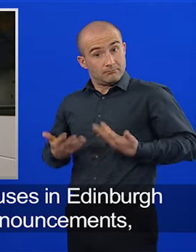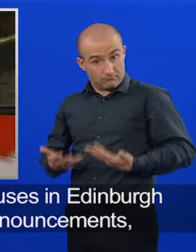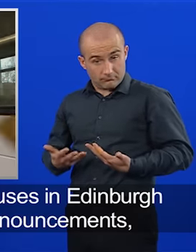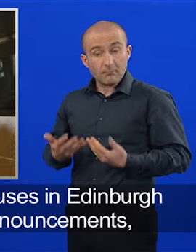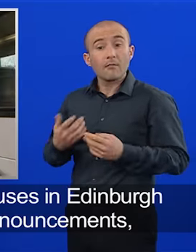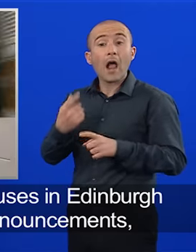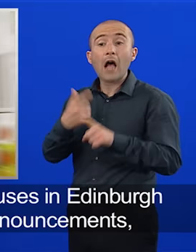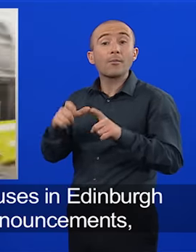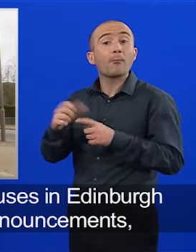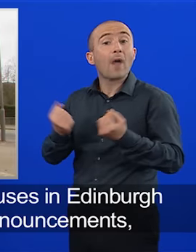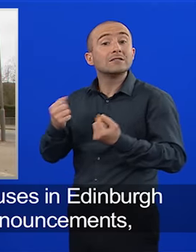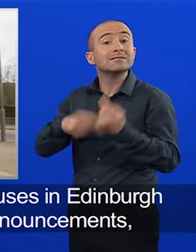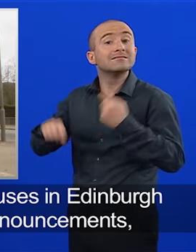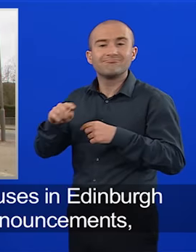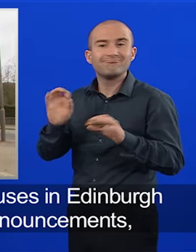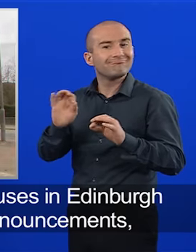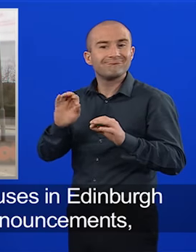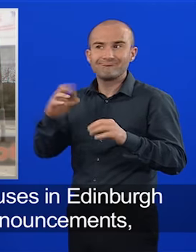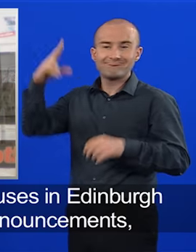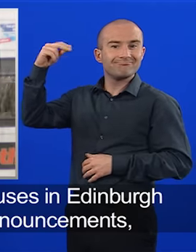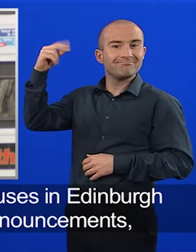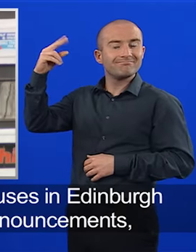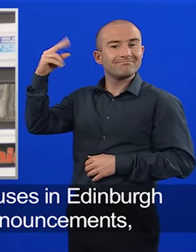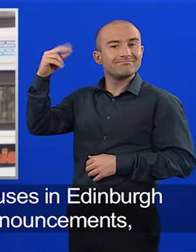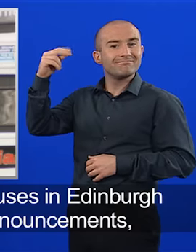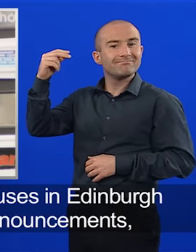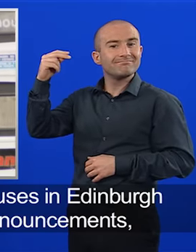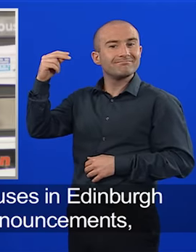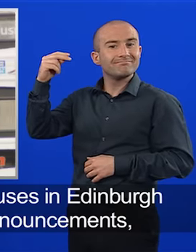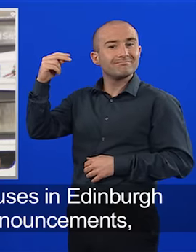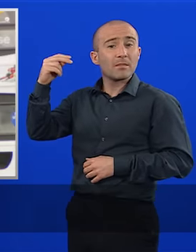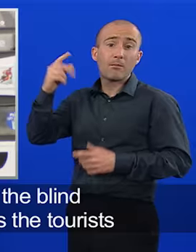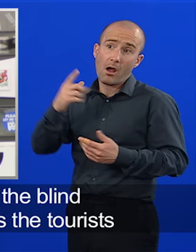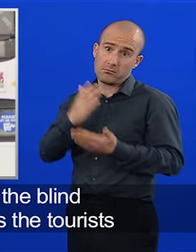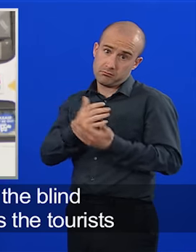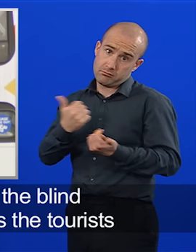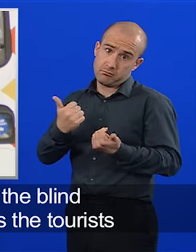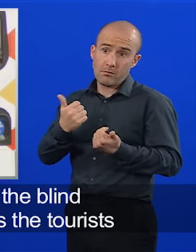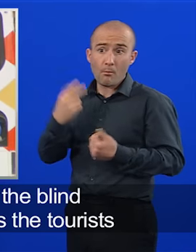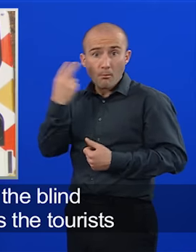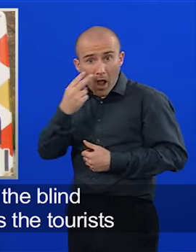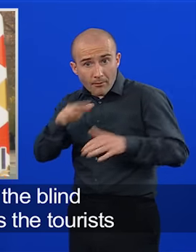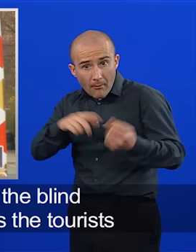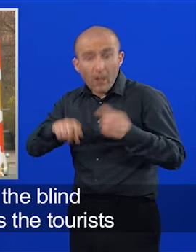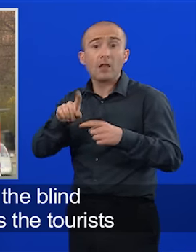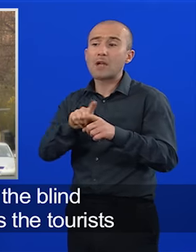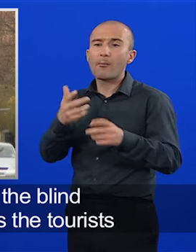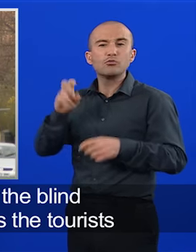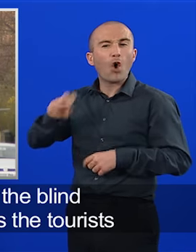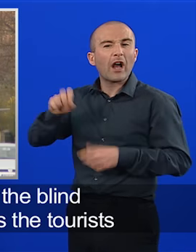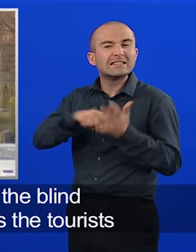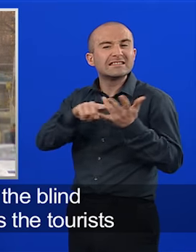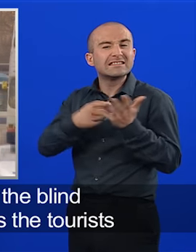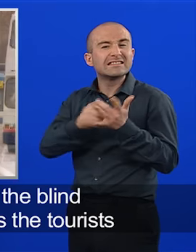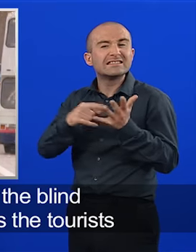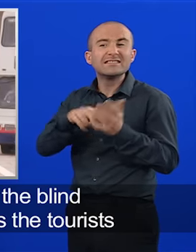At the present moment, buses in Edinburgh don't have audible announcements. It will be great for the blind